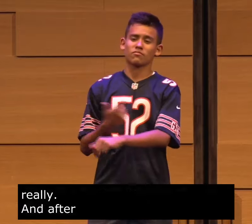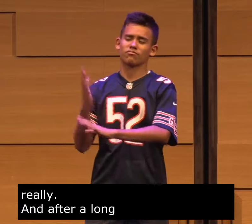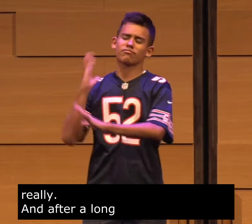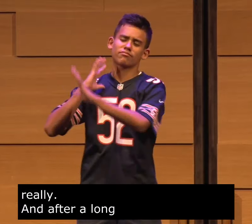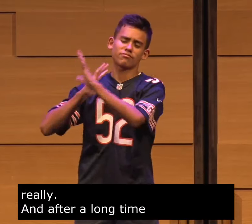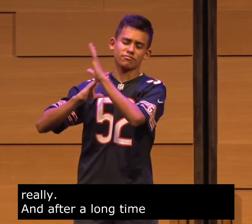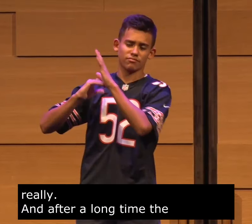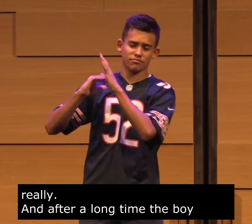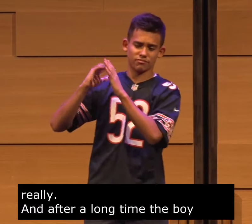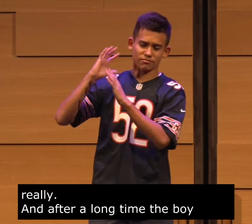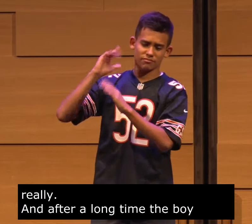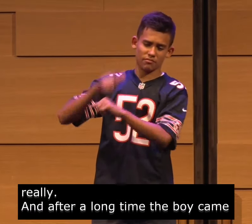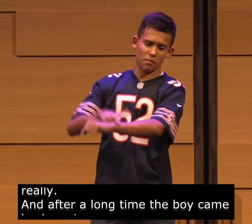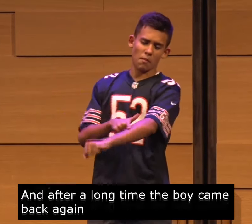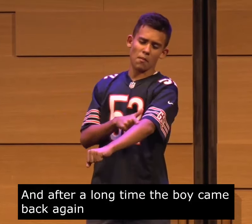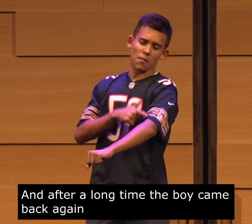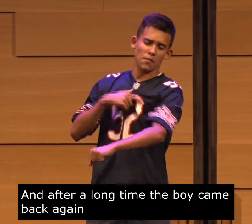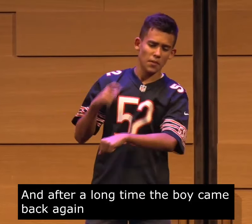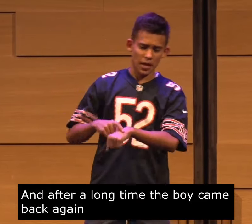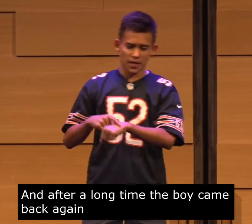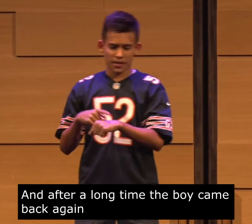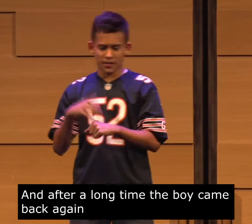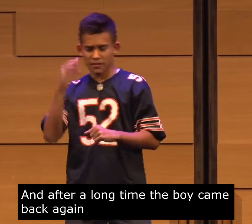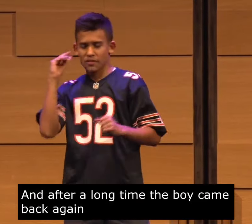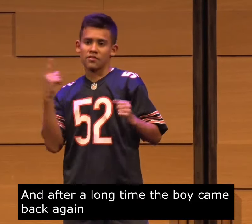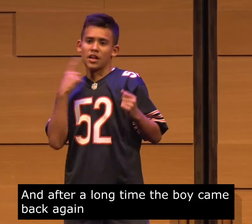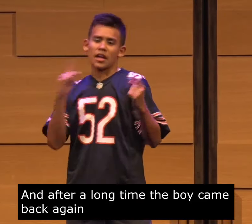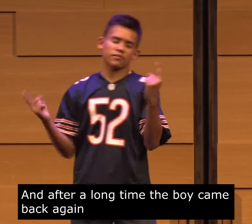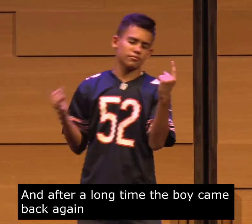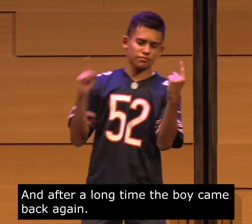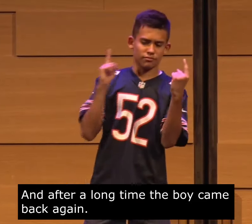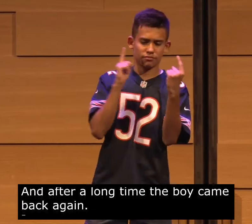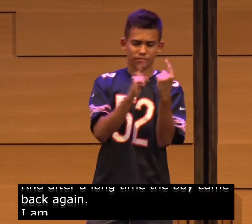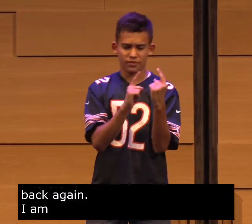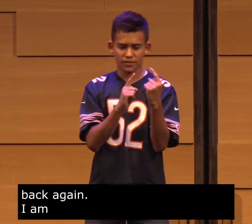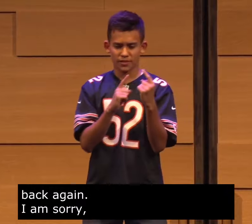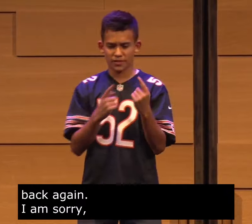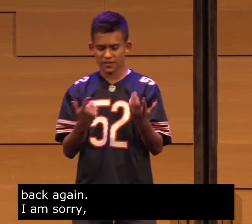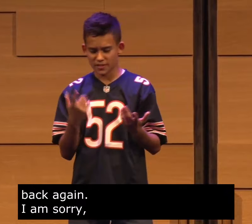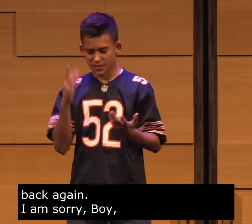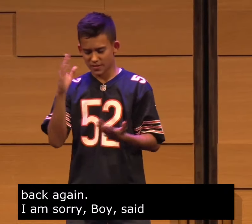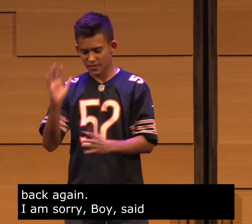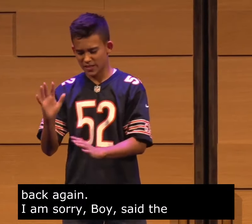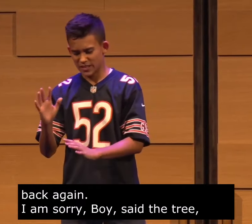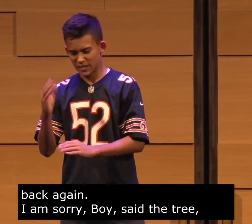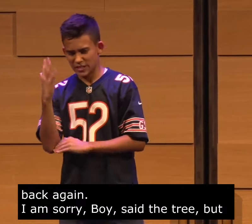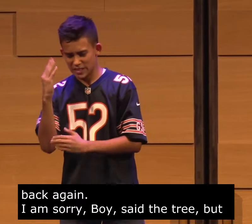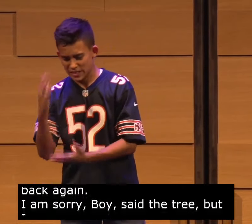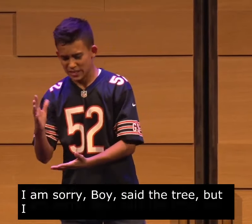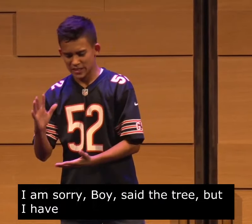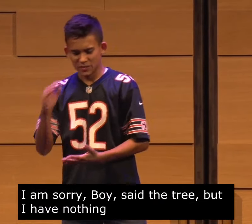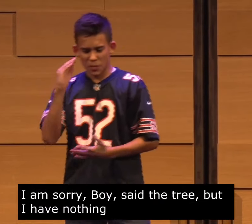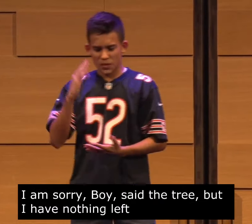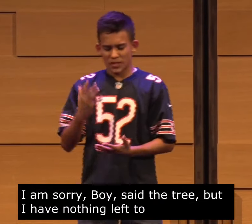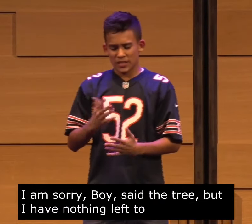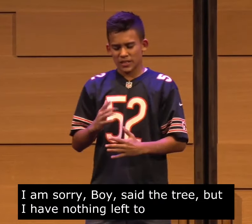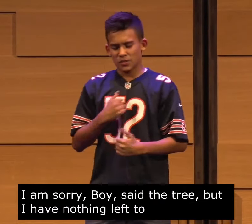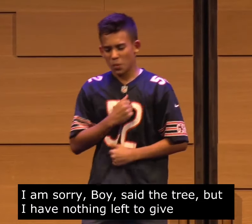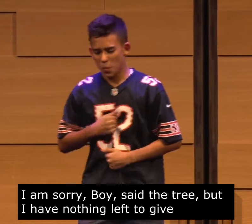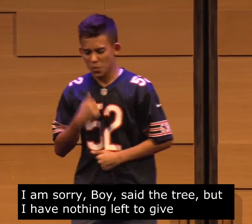And after a long time, the boy came back again. "I am sorry, boy," said the tree, "but I have nothing left to give